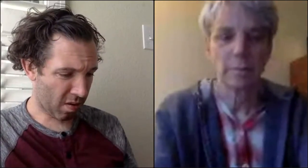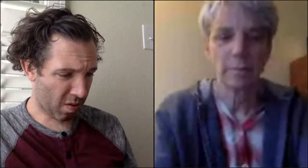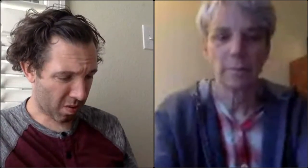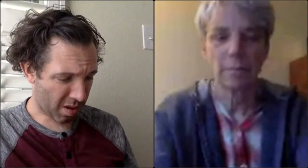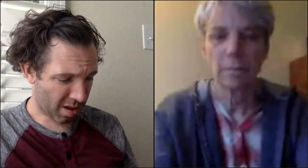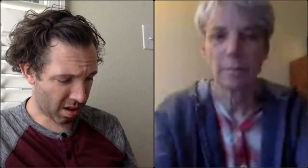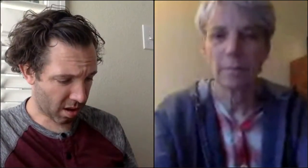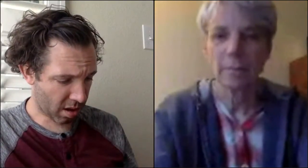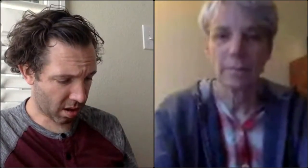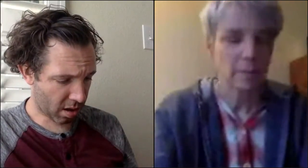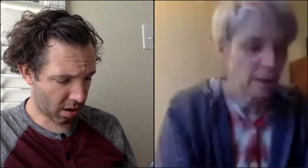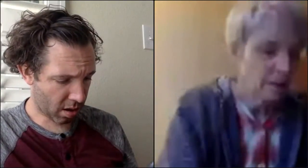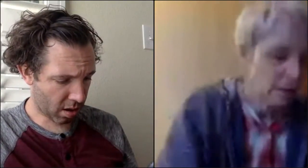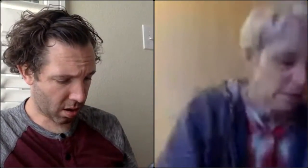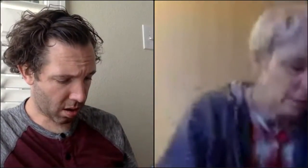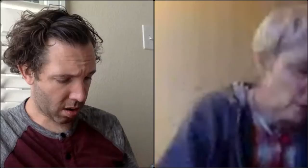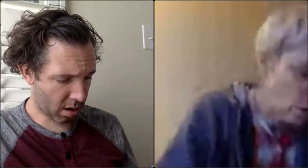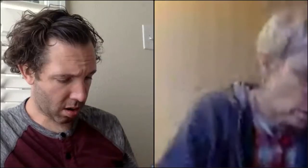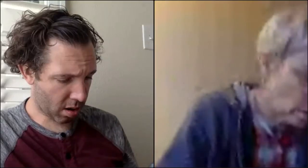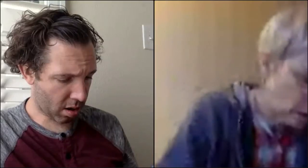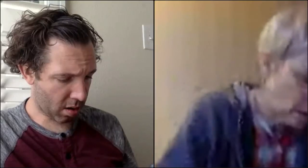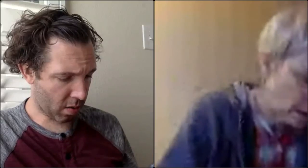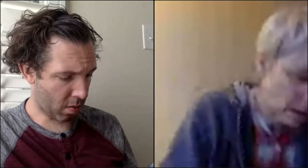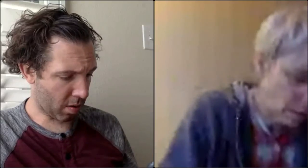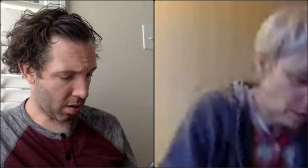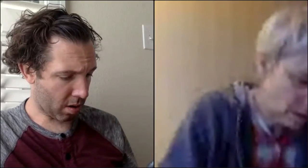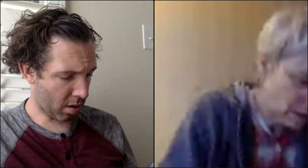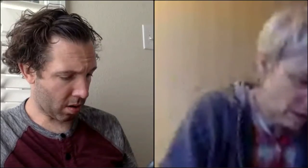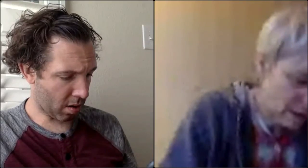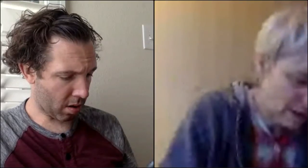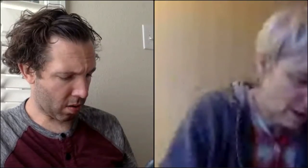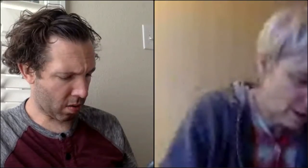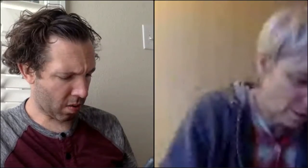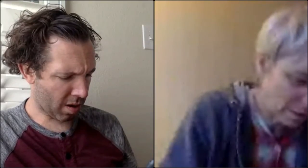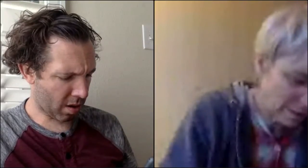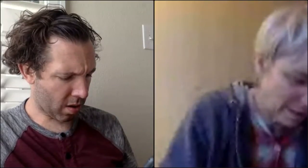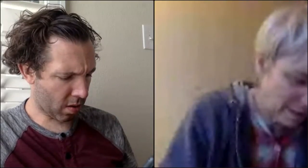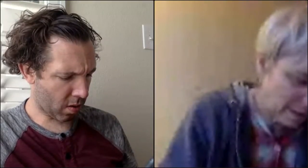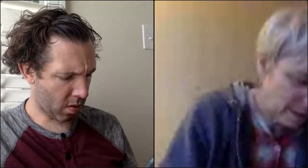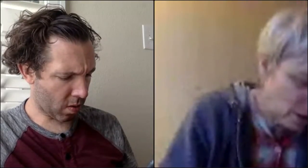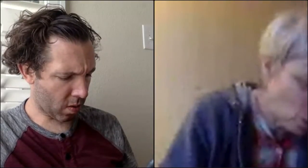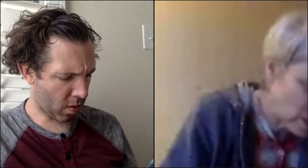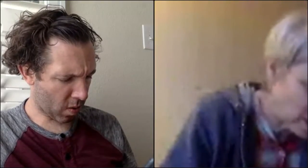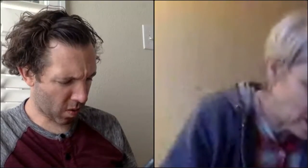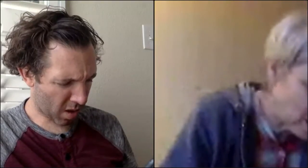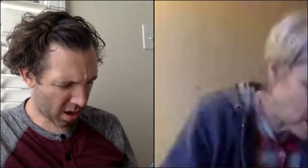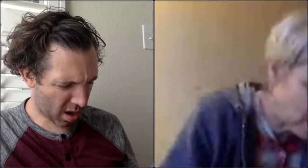they're not, as far as I know. No, we're no. They're in the registered. No. There's a tab. No, we're still here. We're